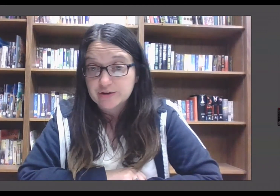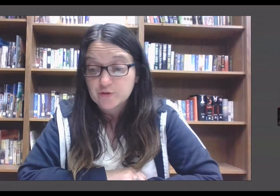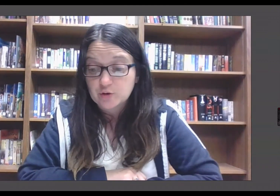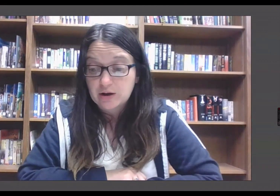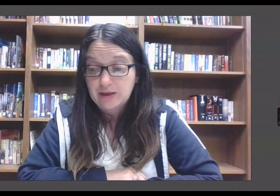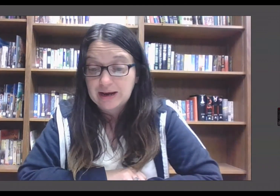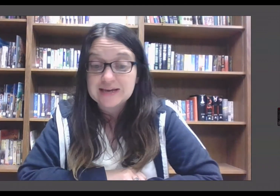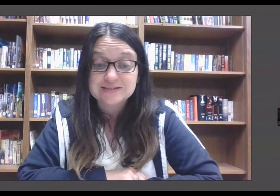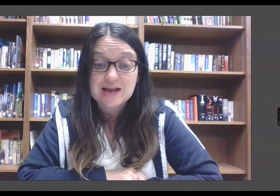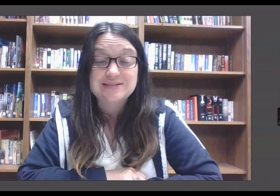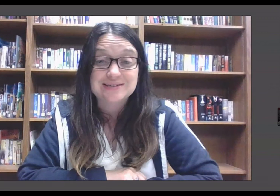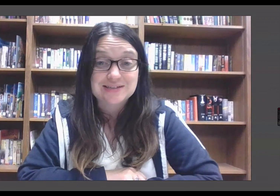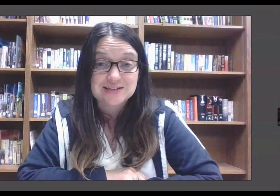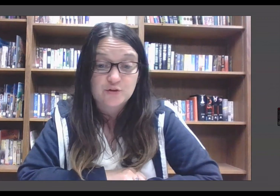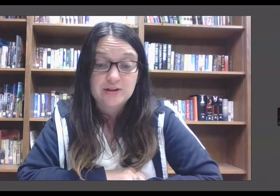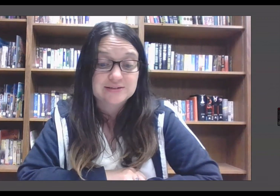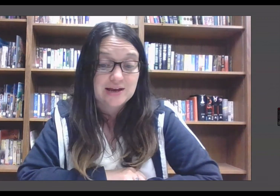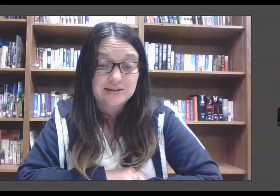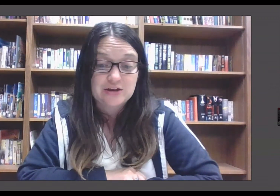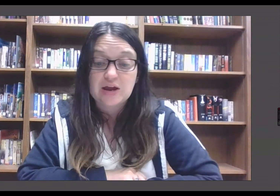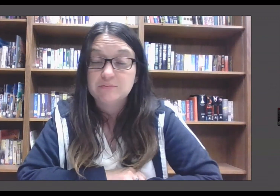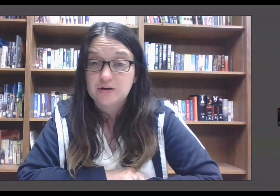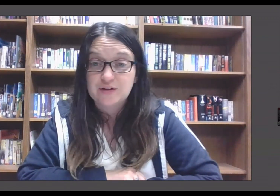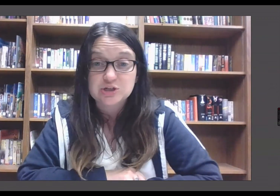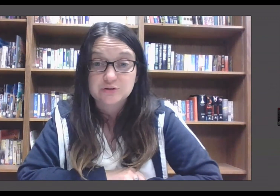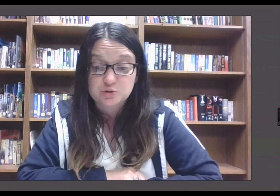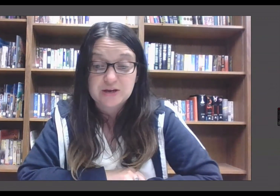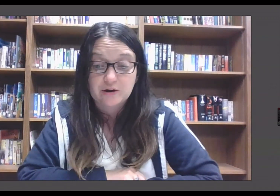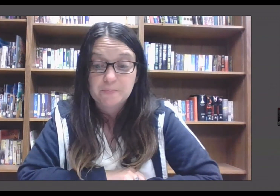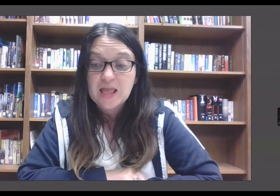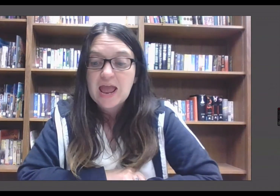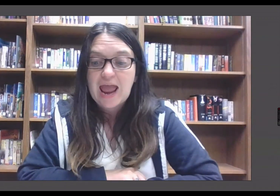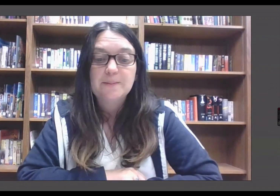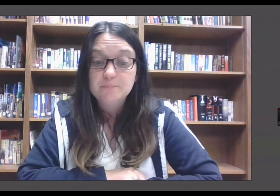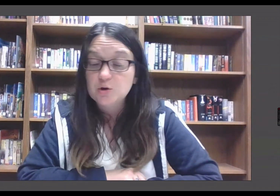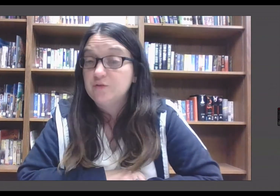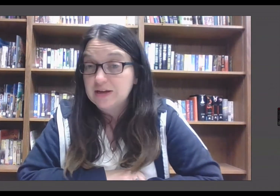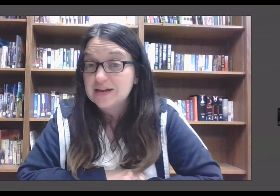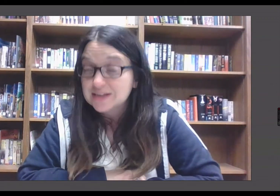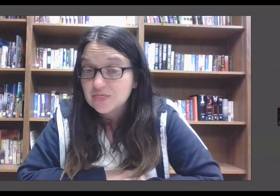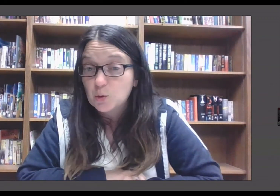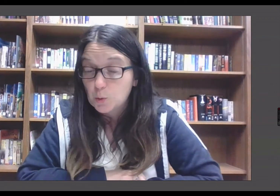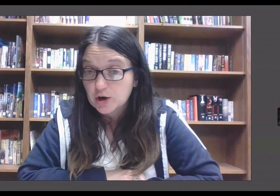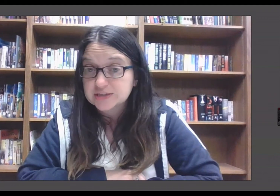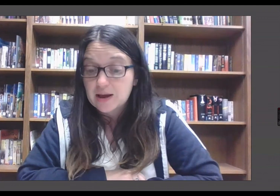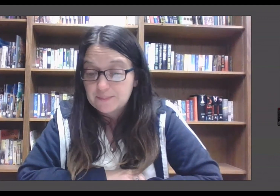janitor for Frito-Lay. He's now a successful executive and motivational speaker, and a movie is in the works